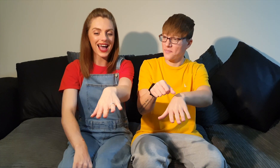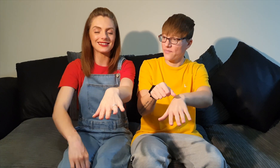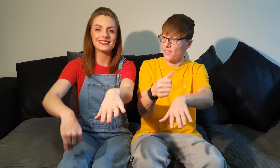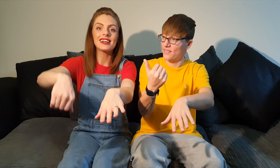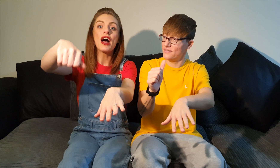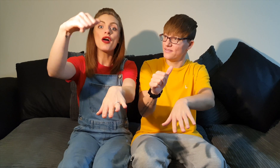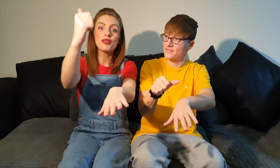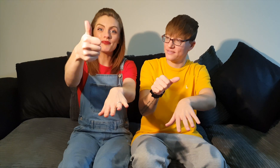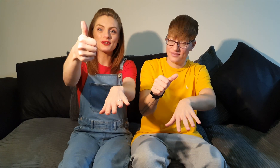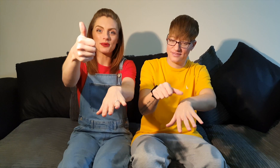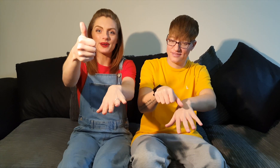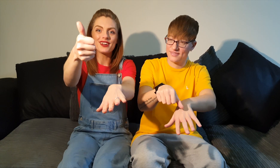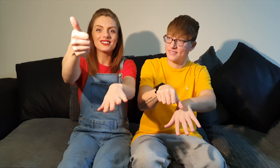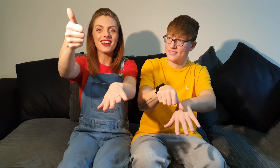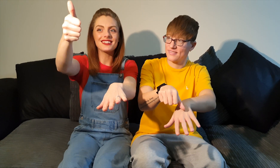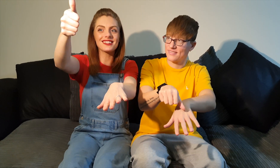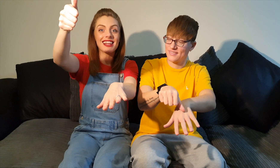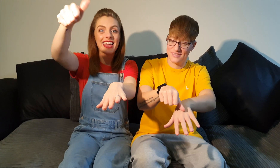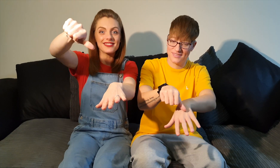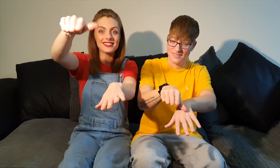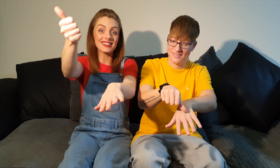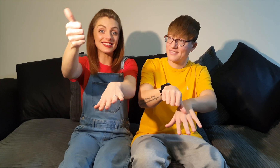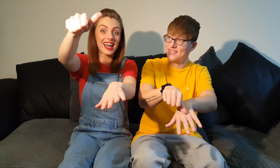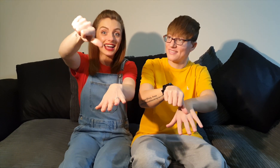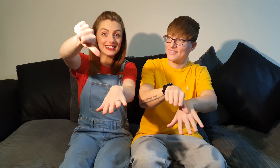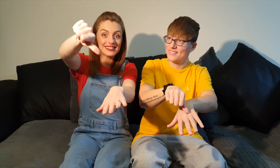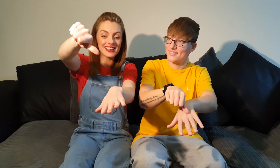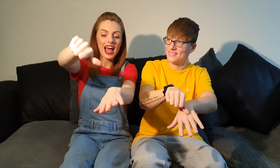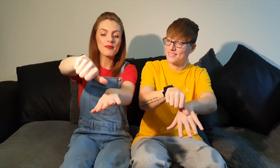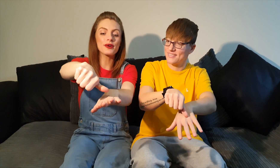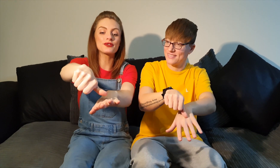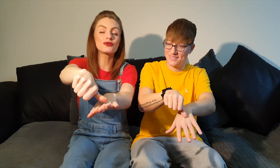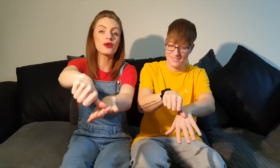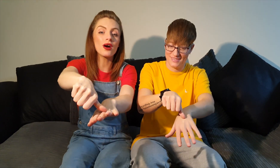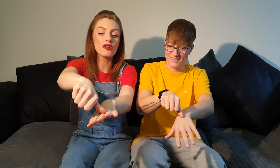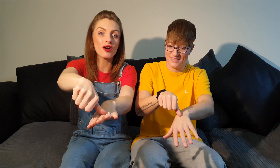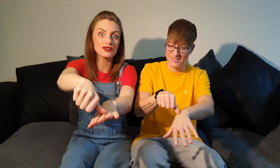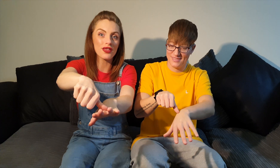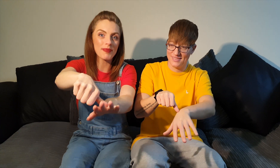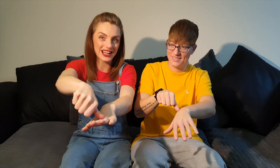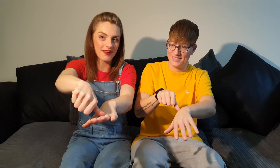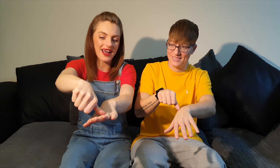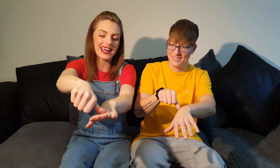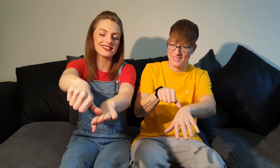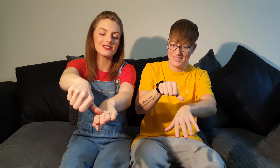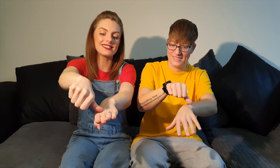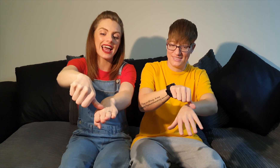hand, thumbs up, turn it to the left, to the side, and we're going to draw a cross on the back of our hand. So